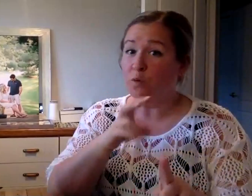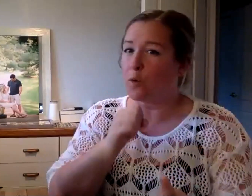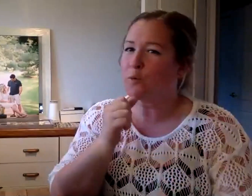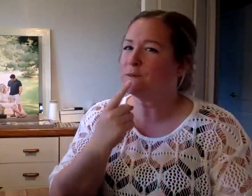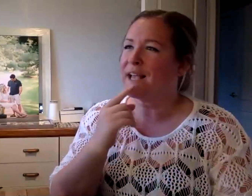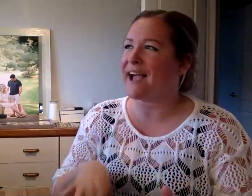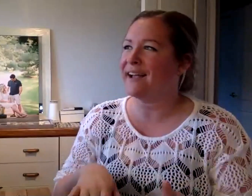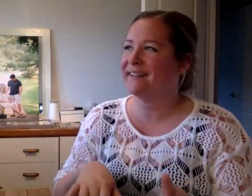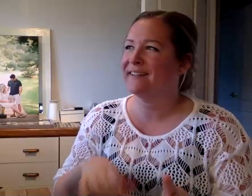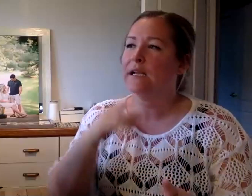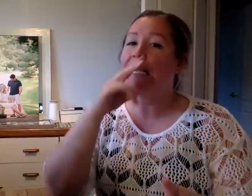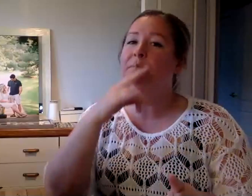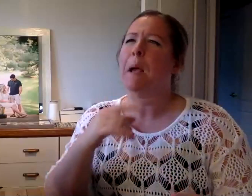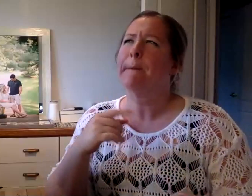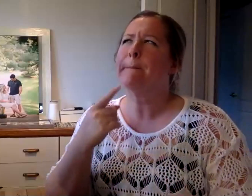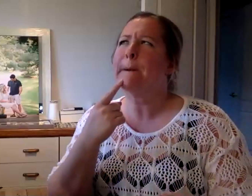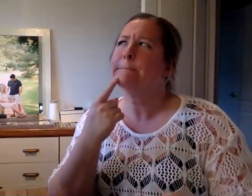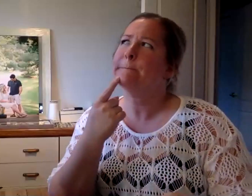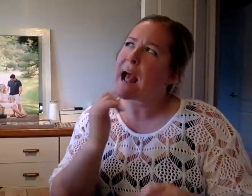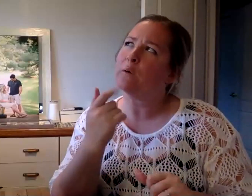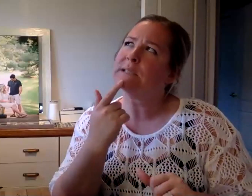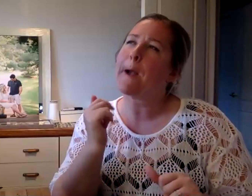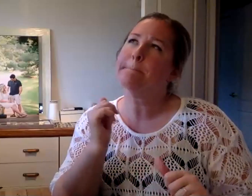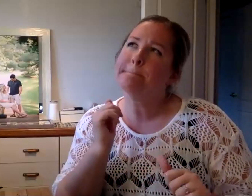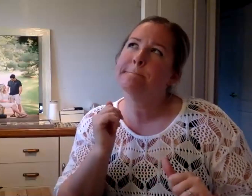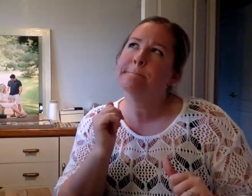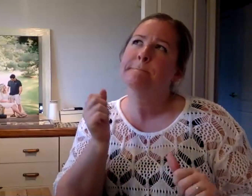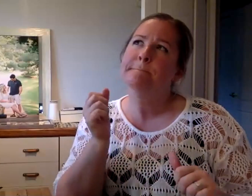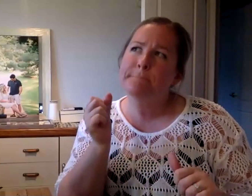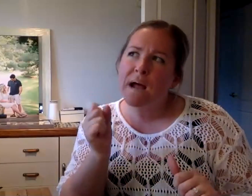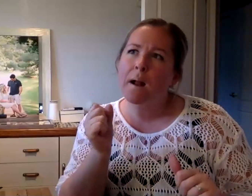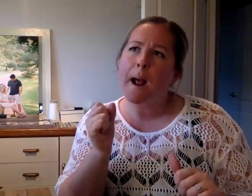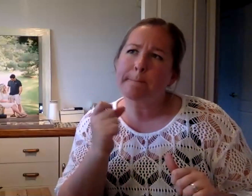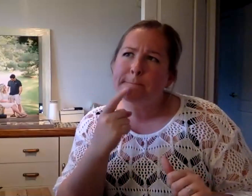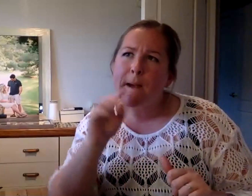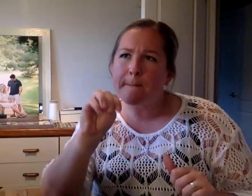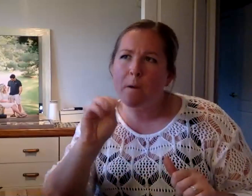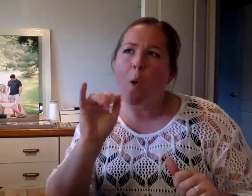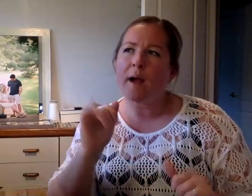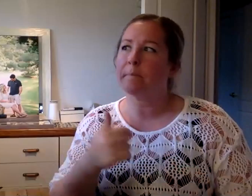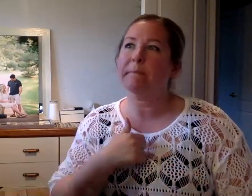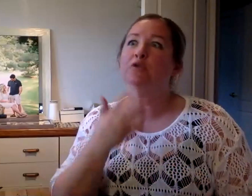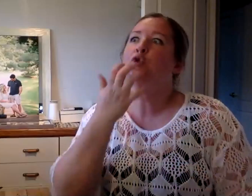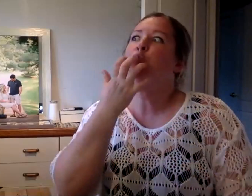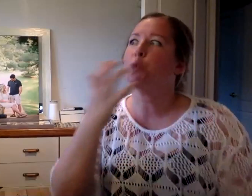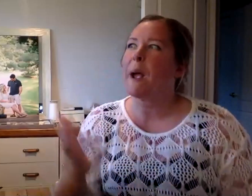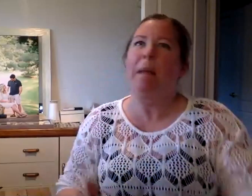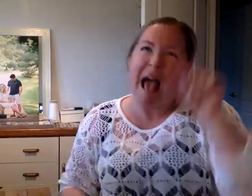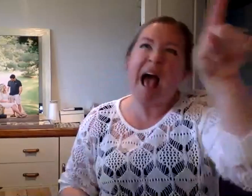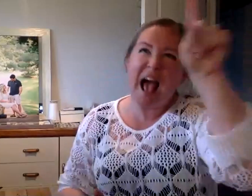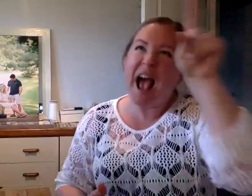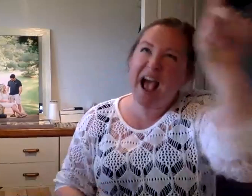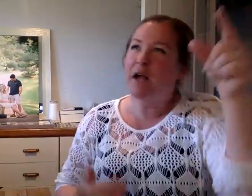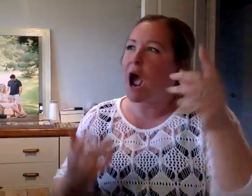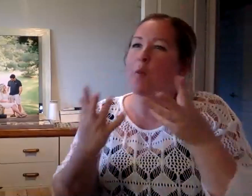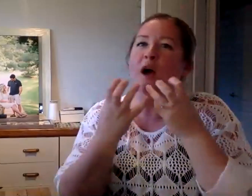generated. So imagine 2-year-olds, hearing 2-year-olds, they do have some words. They babble, they mouth, they